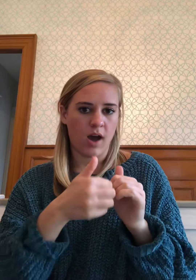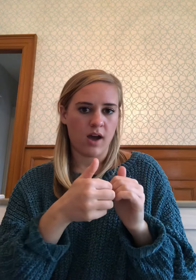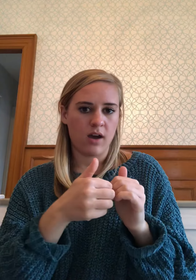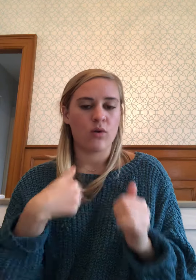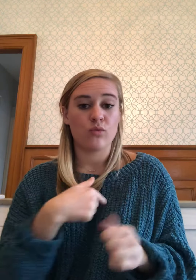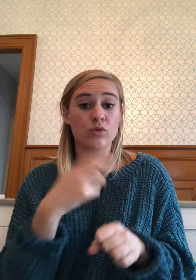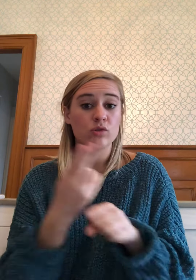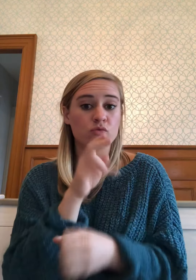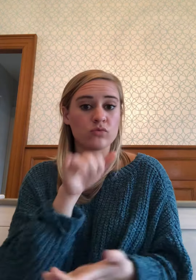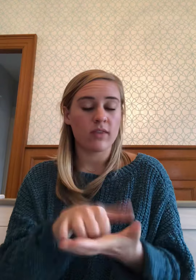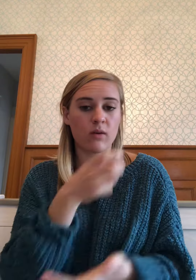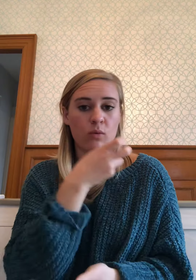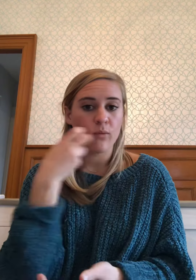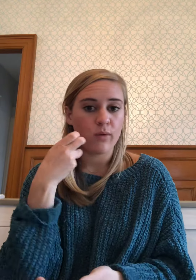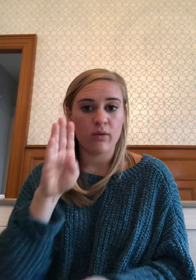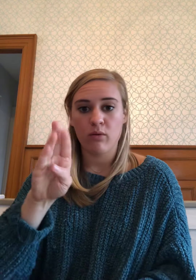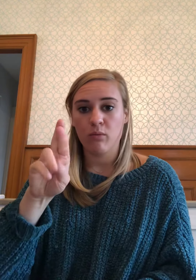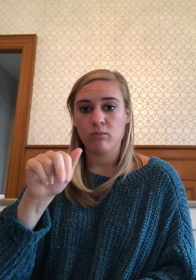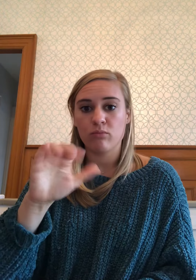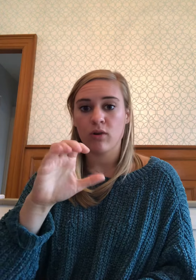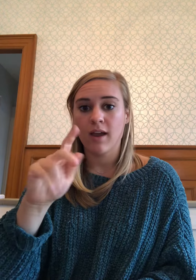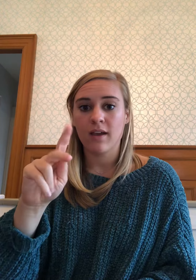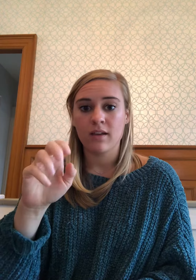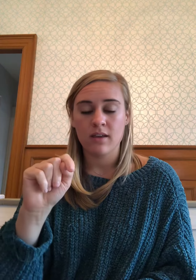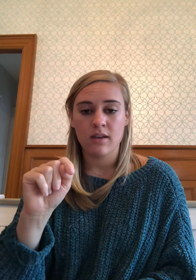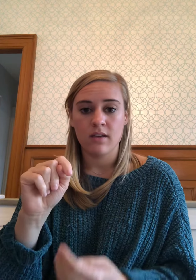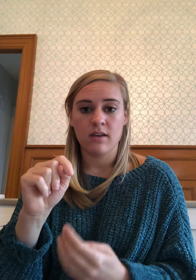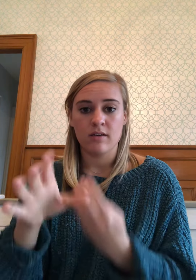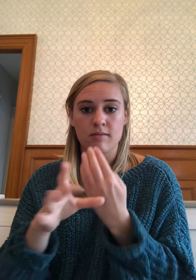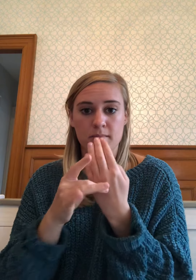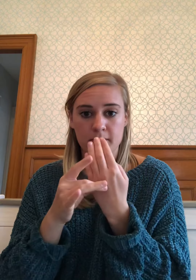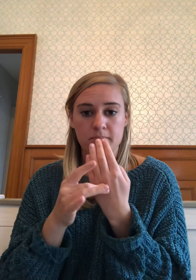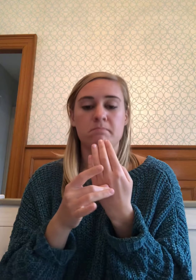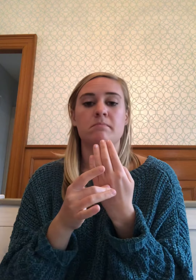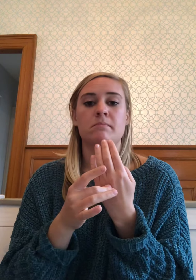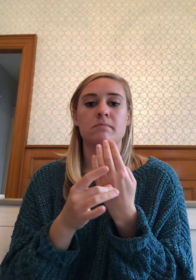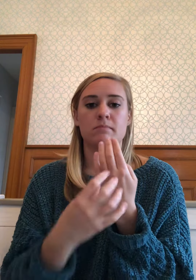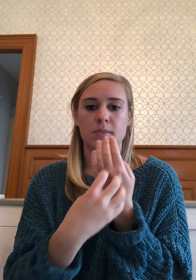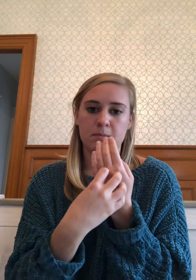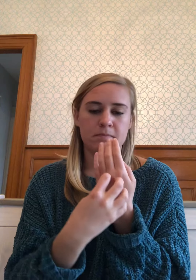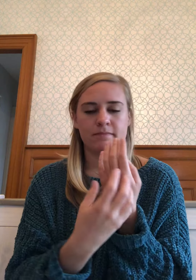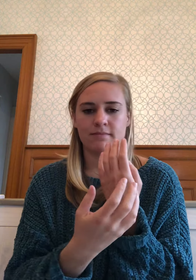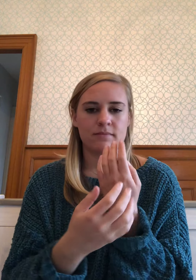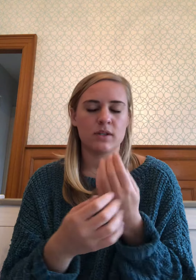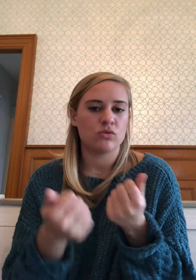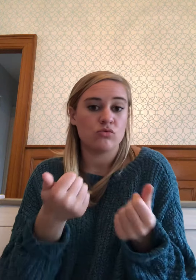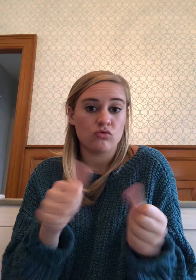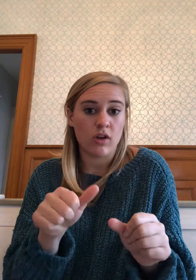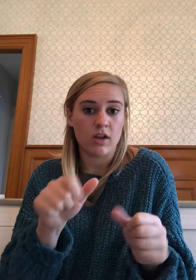that orthodontic bracket to attempt to translate the tooth.